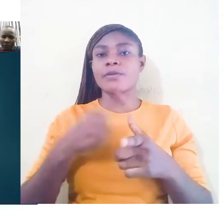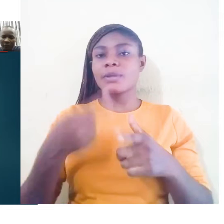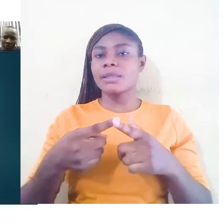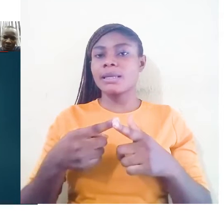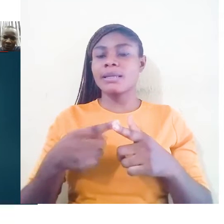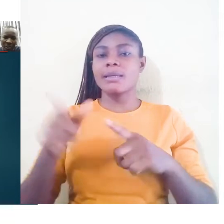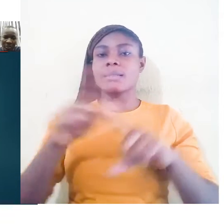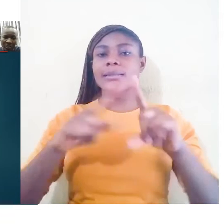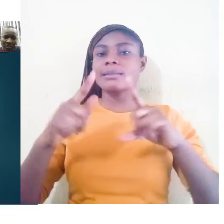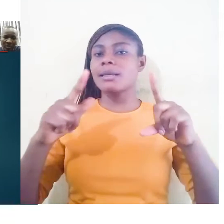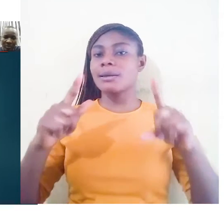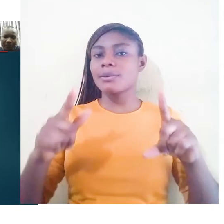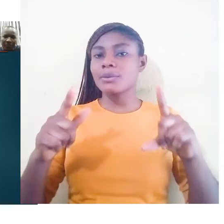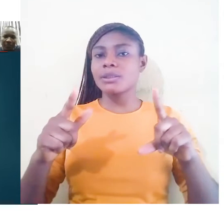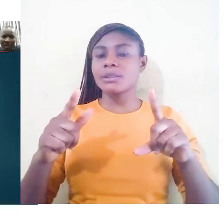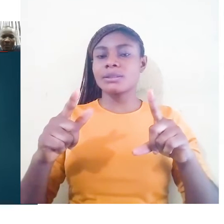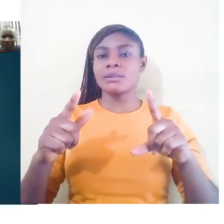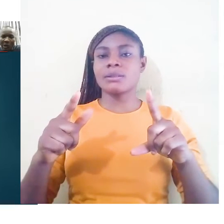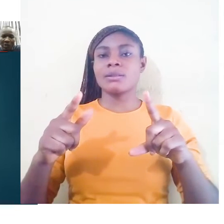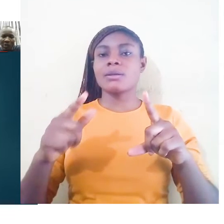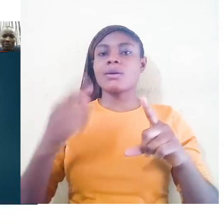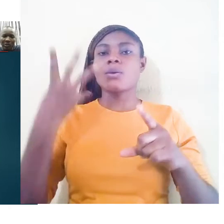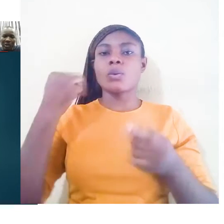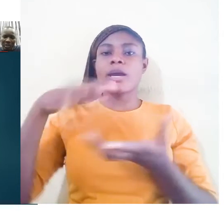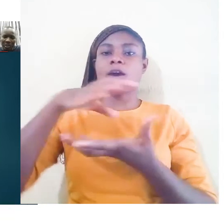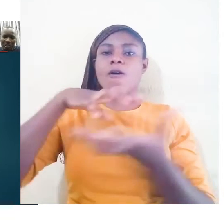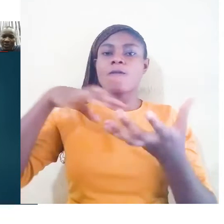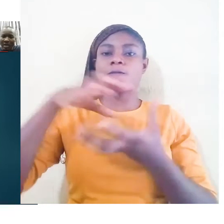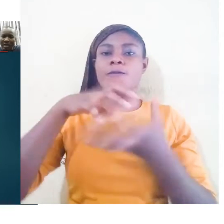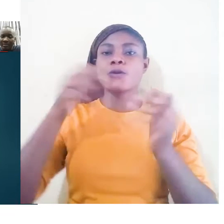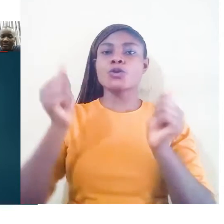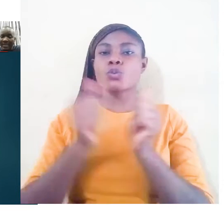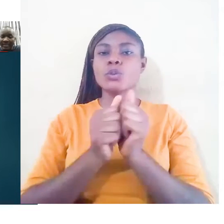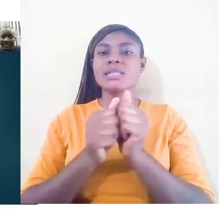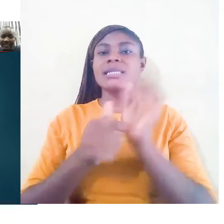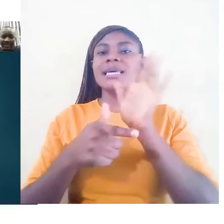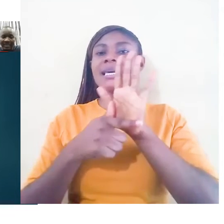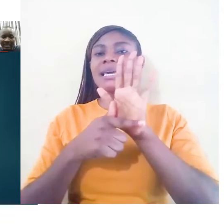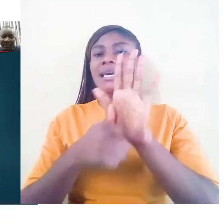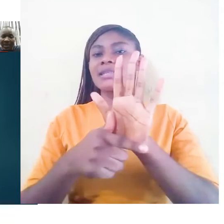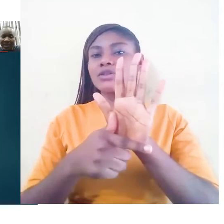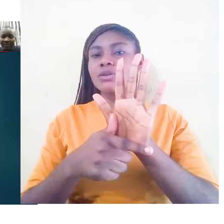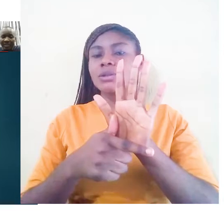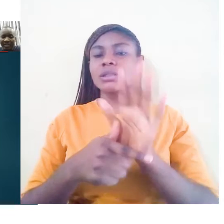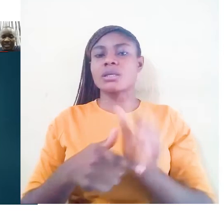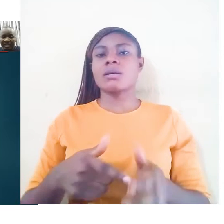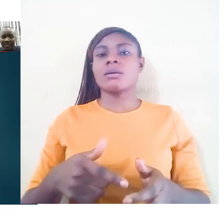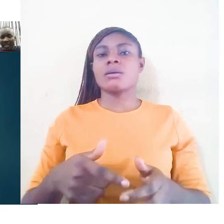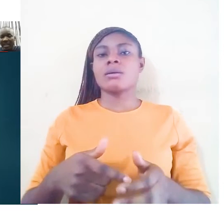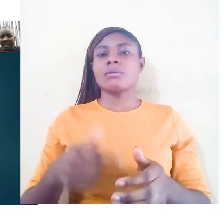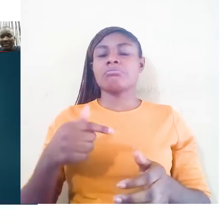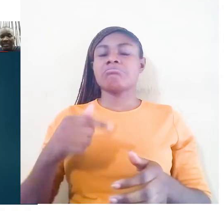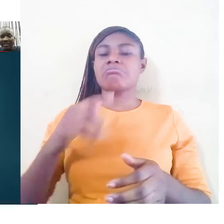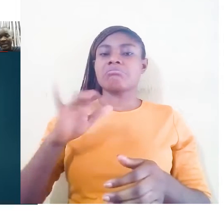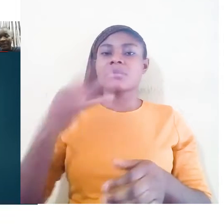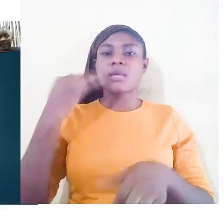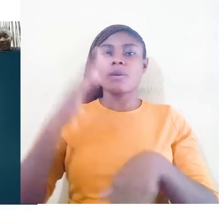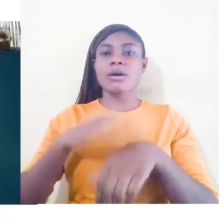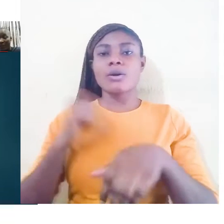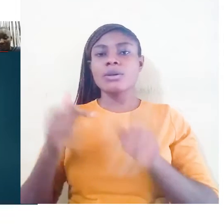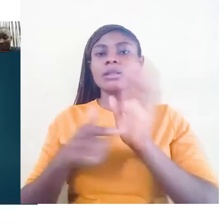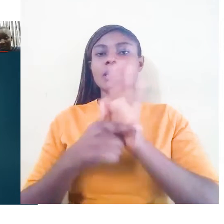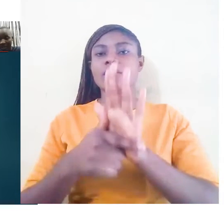were confused with gestures and were called gestural signs. And in the wake of 20th century, sign language started to